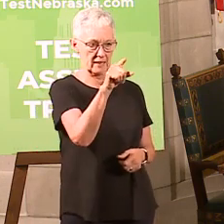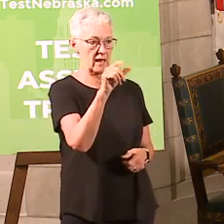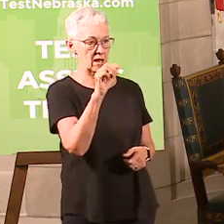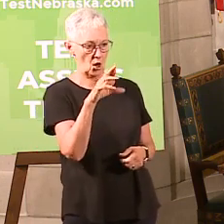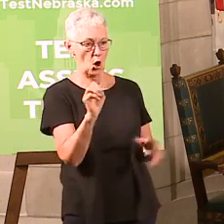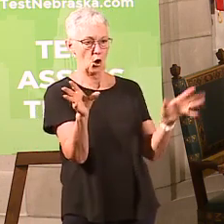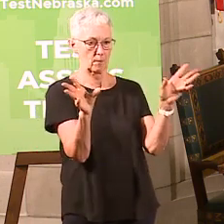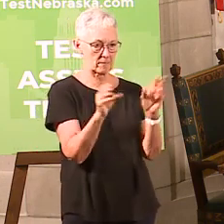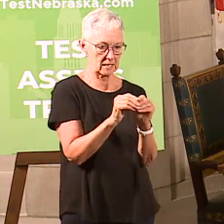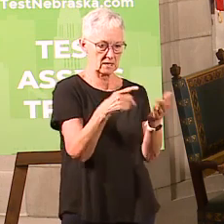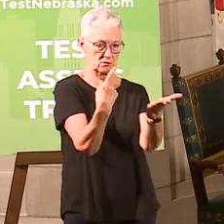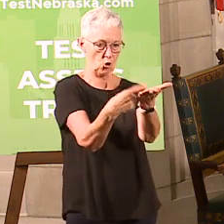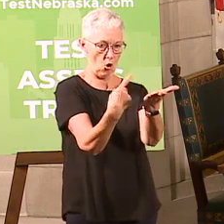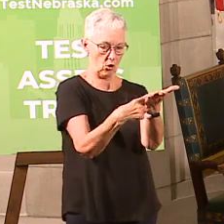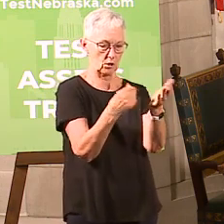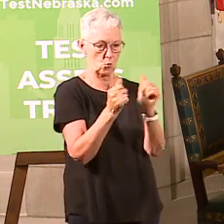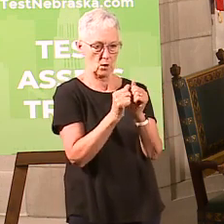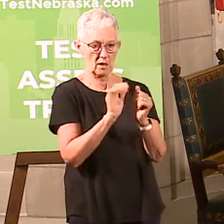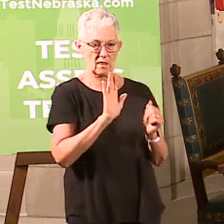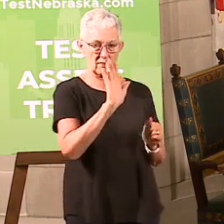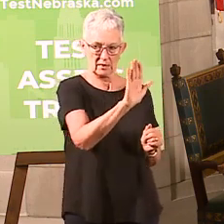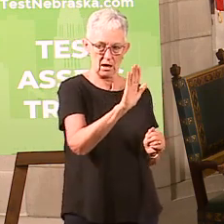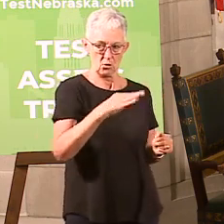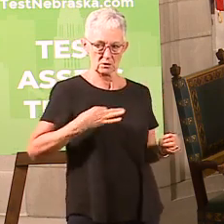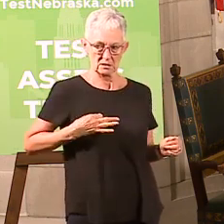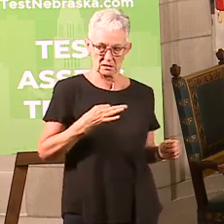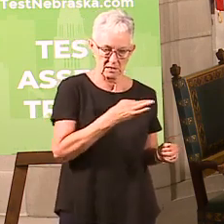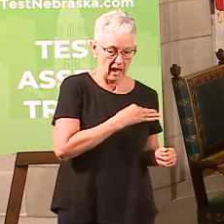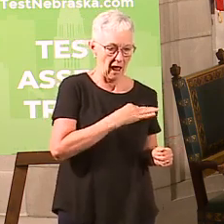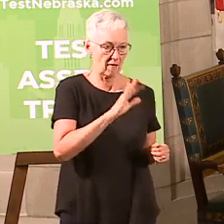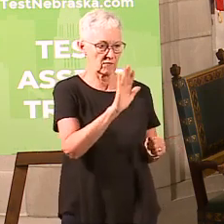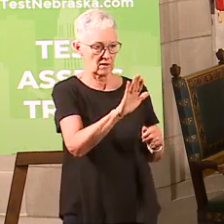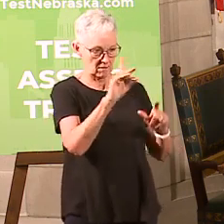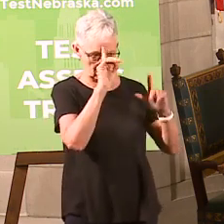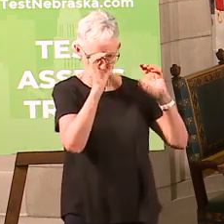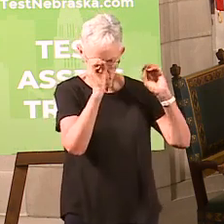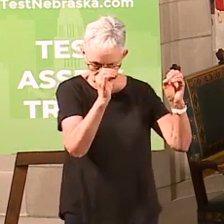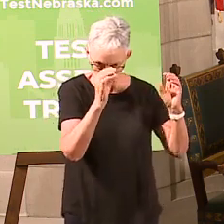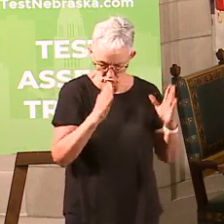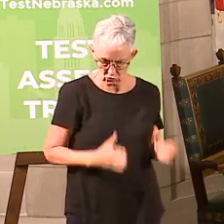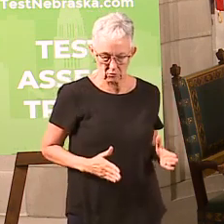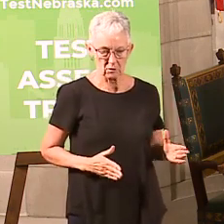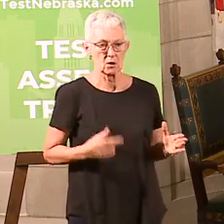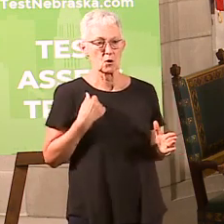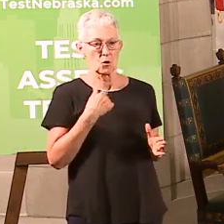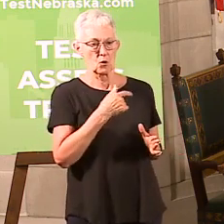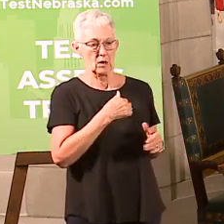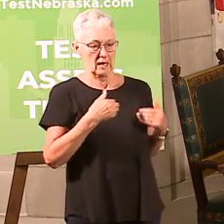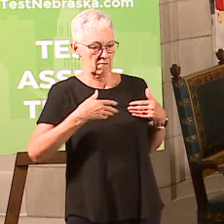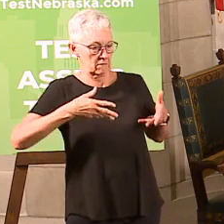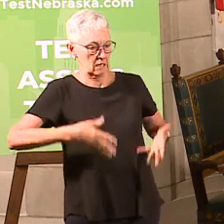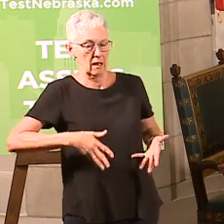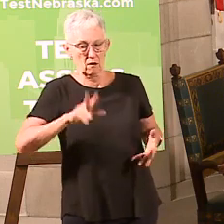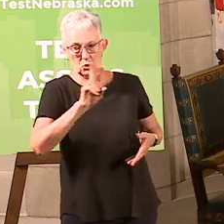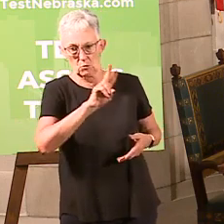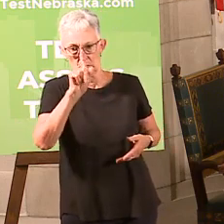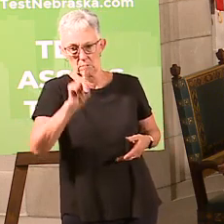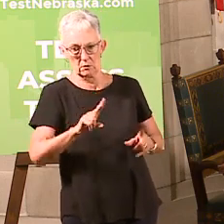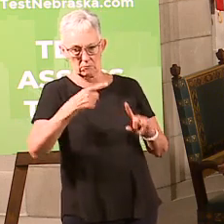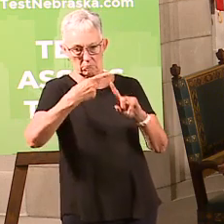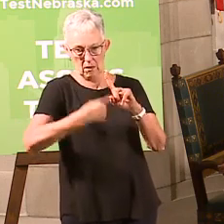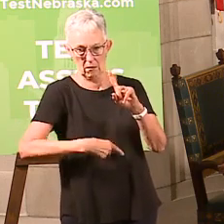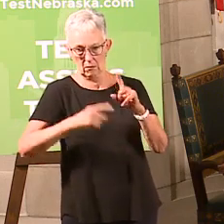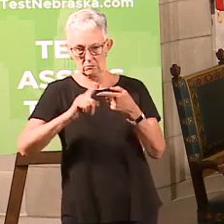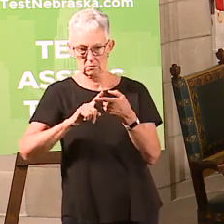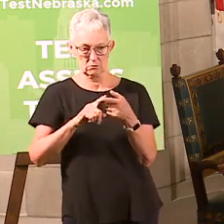that. We're not done yet. We haven't, got it all exactly figured out. We have, about 2.5 months to get it to, the